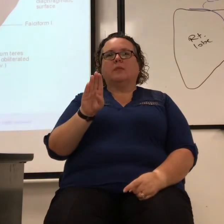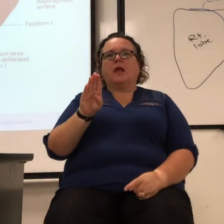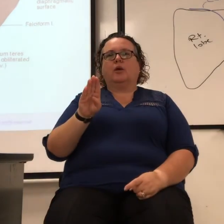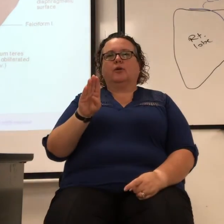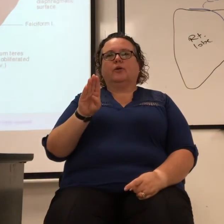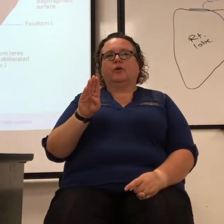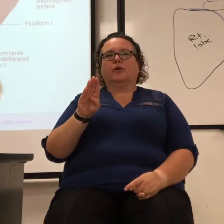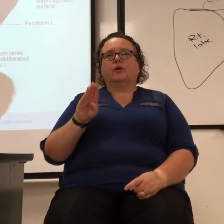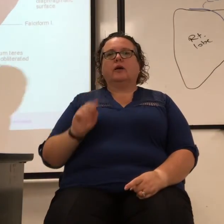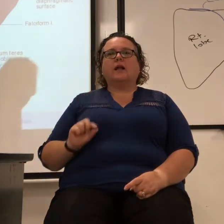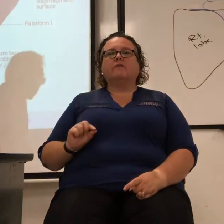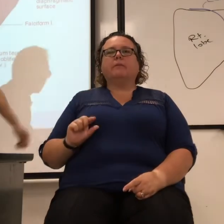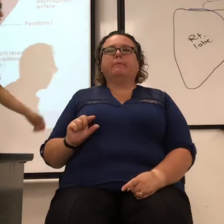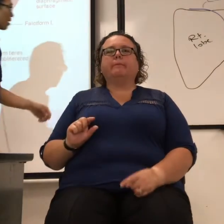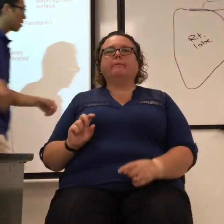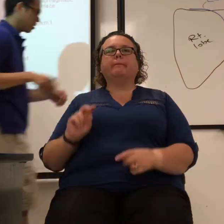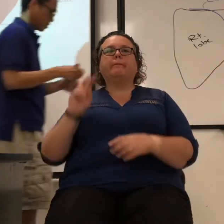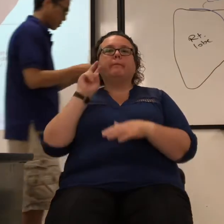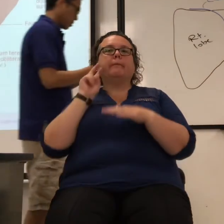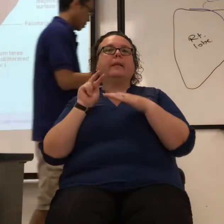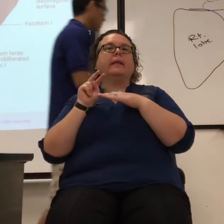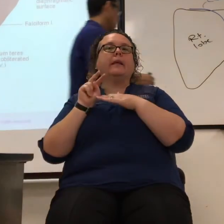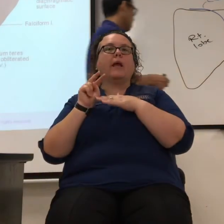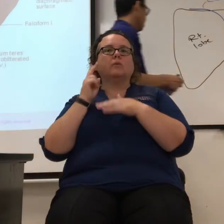out there.